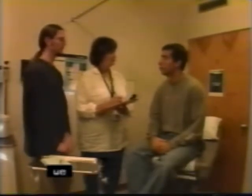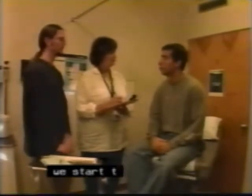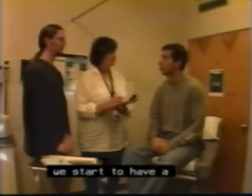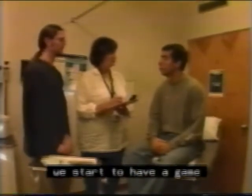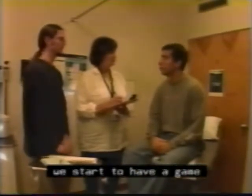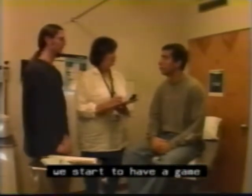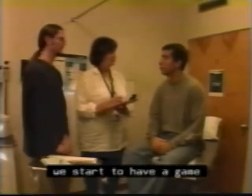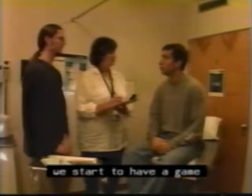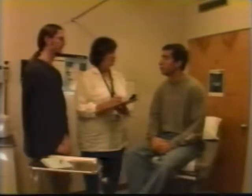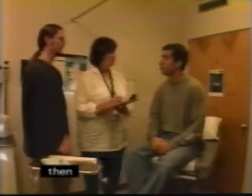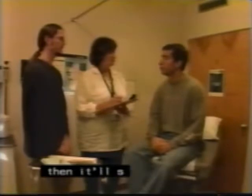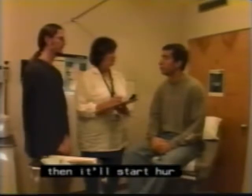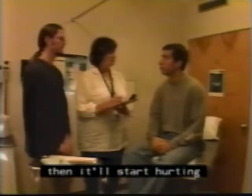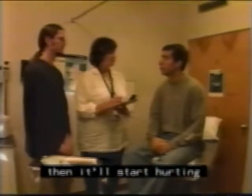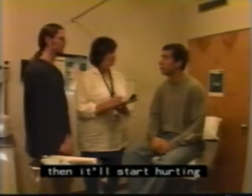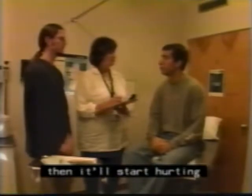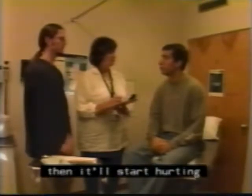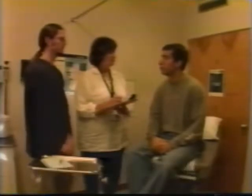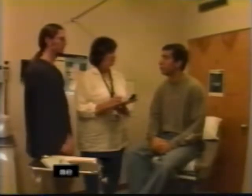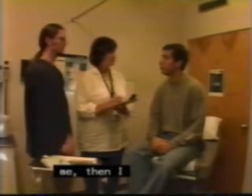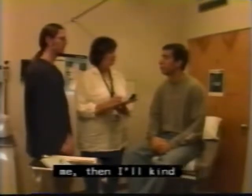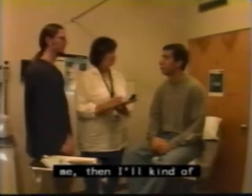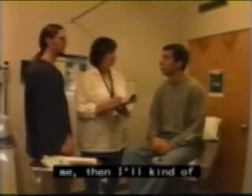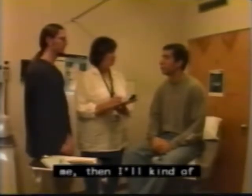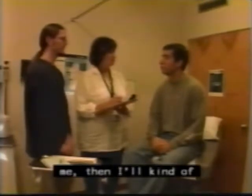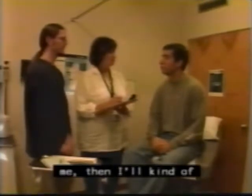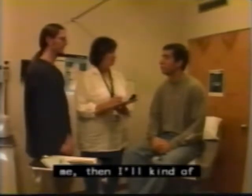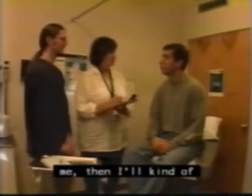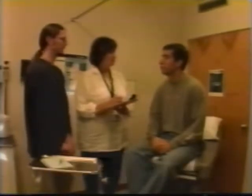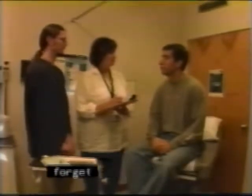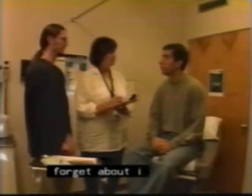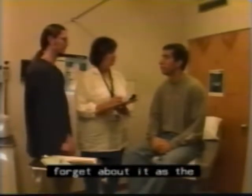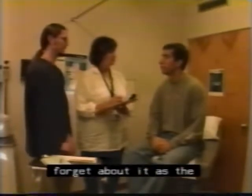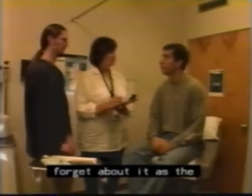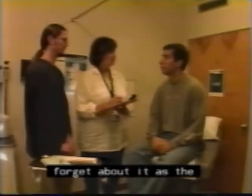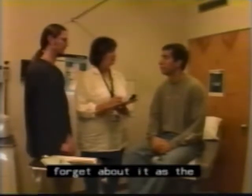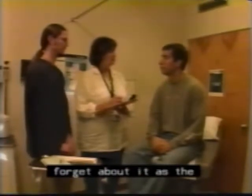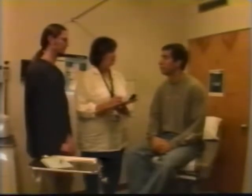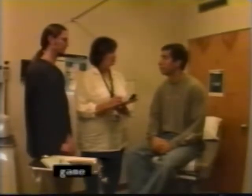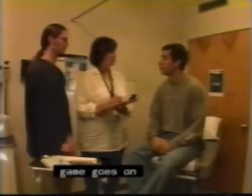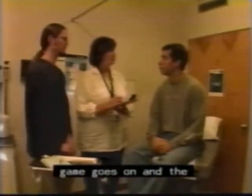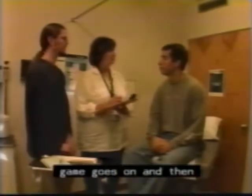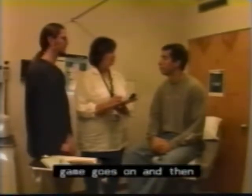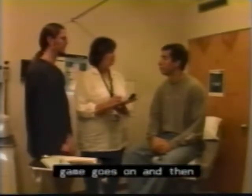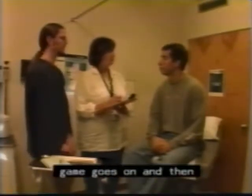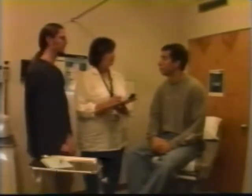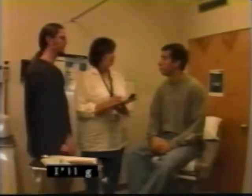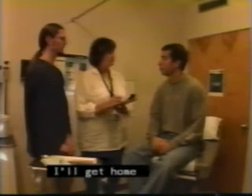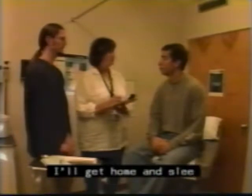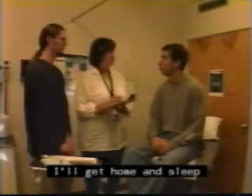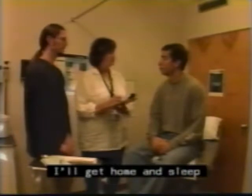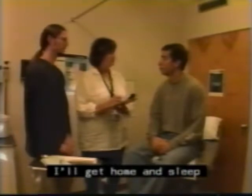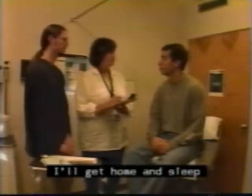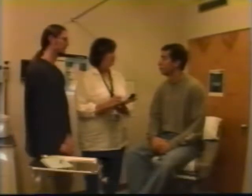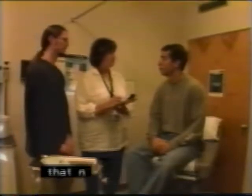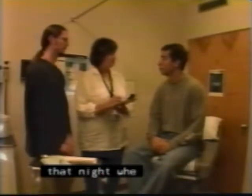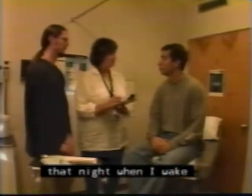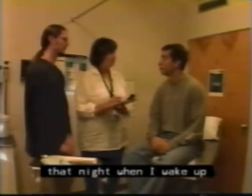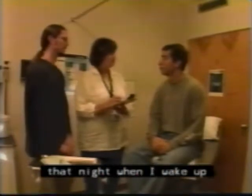whenever we start to have a game, then it'll start hurting me, and then I kind of forget about it as the game goes on, and then I'll get home and sleep that night. When I